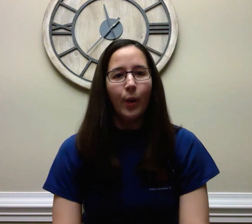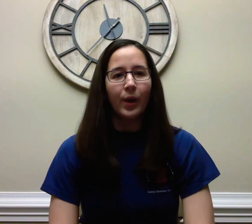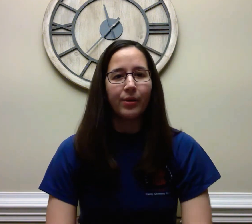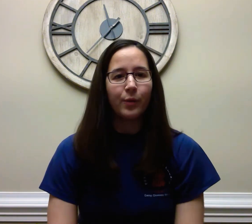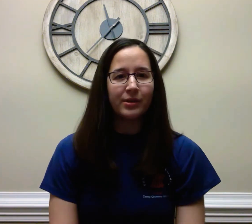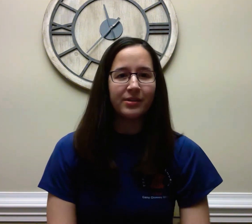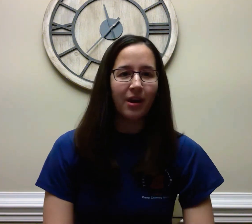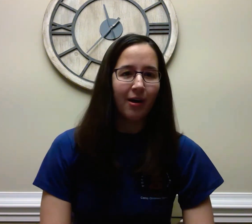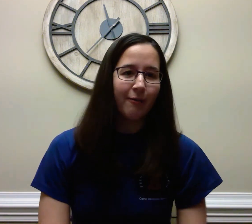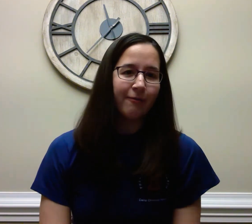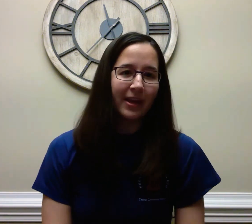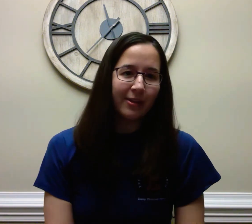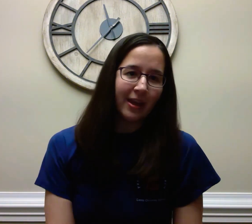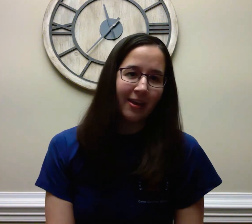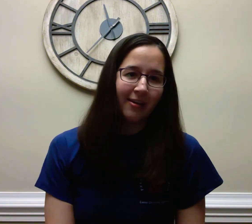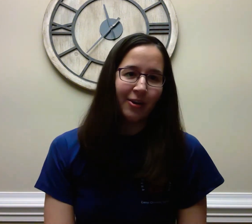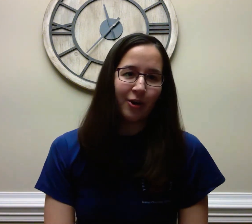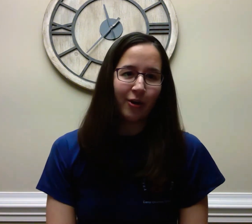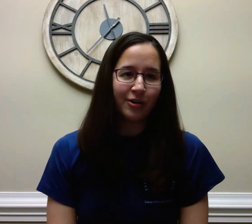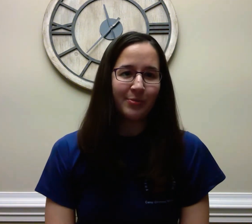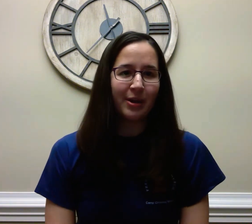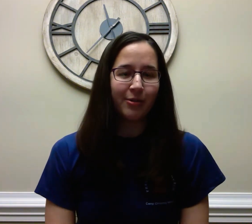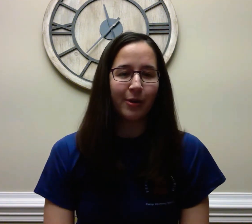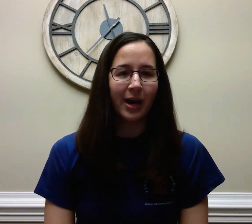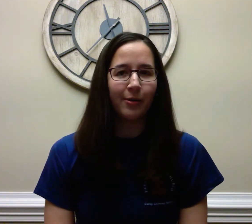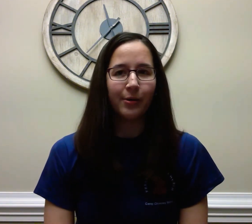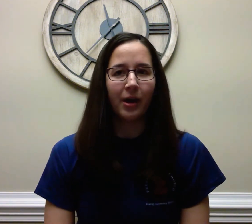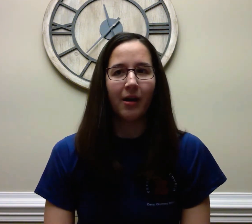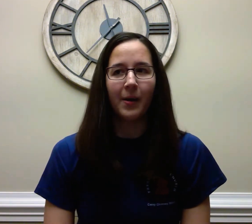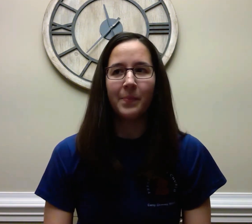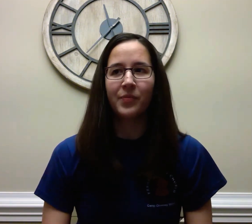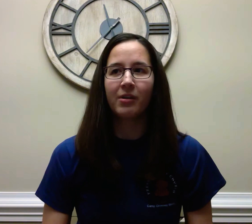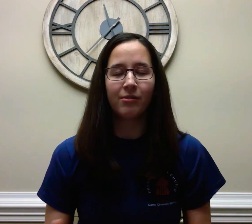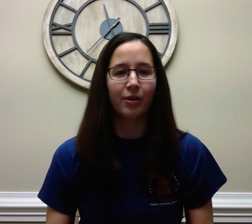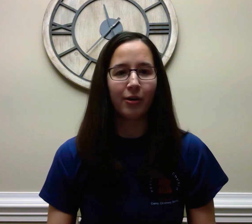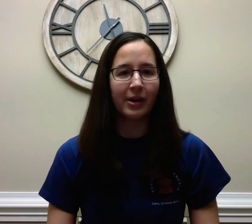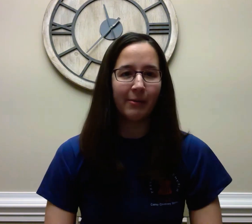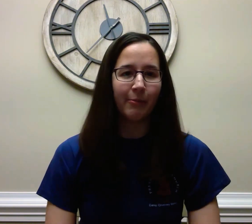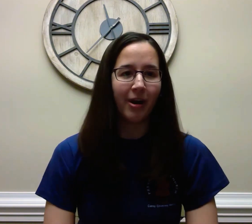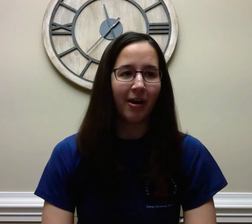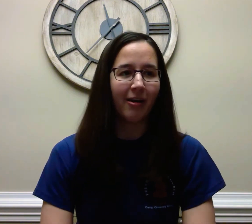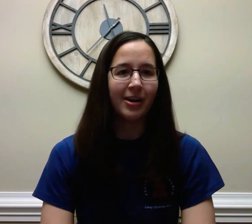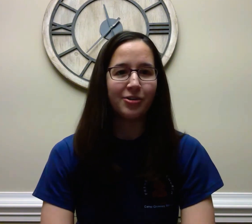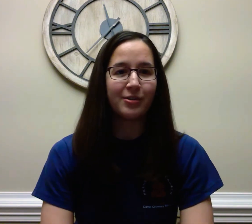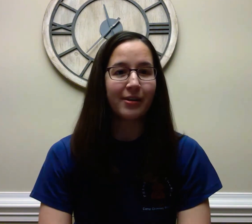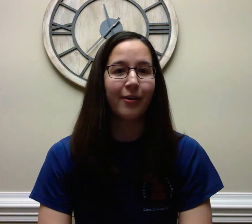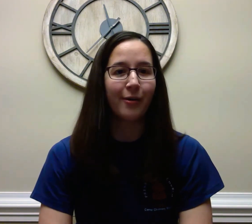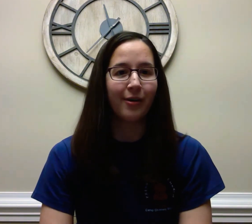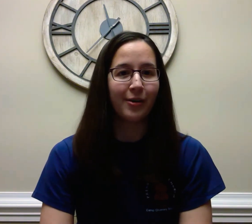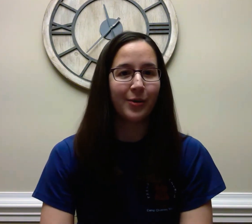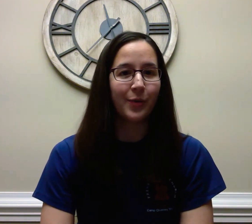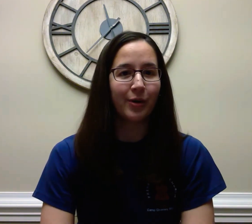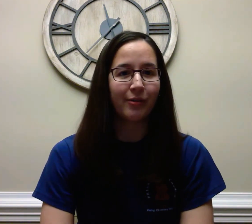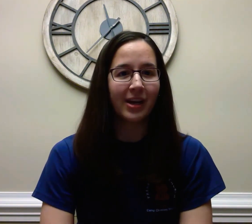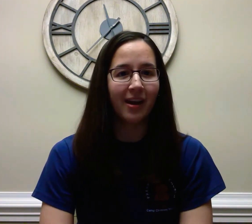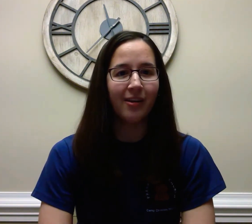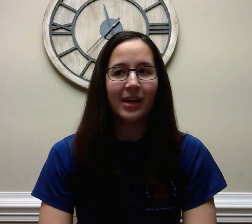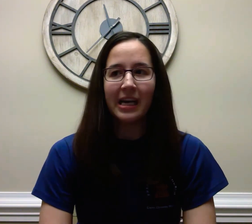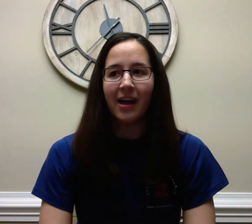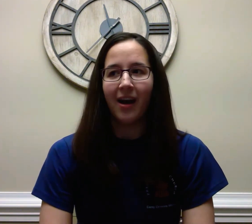with words of faith and encouragement throughout the current issues that are going on in the world right now.